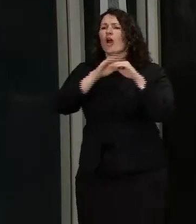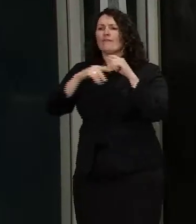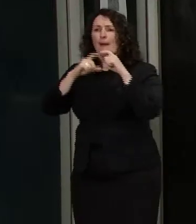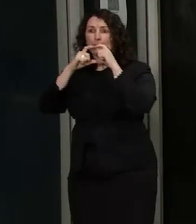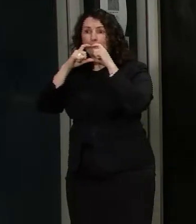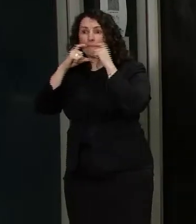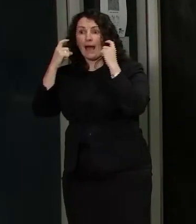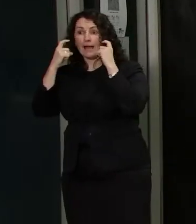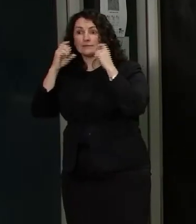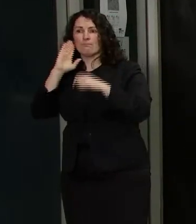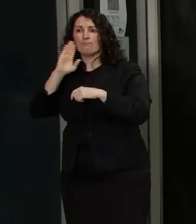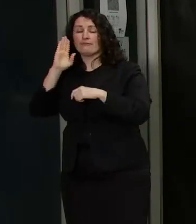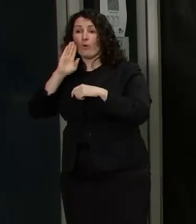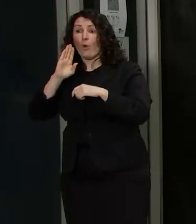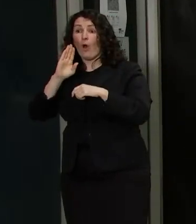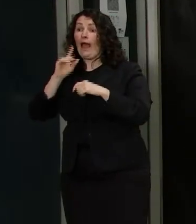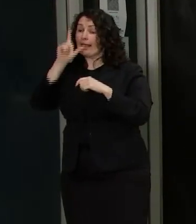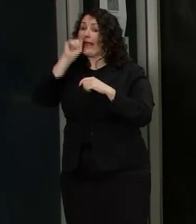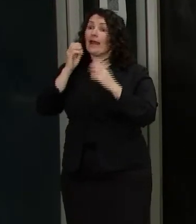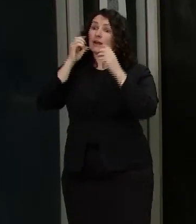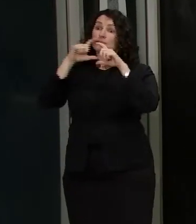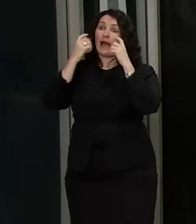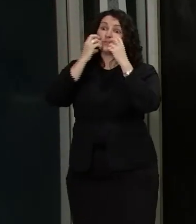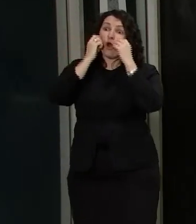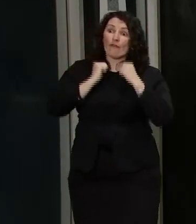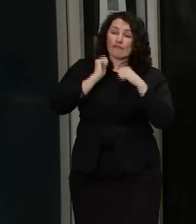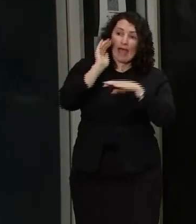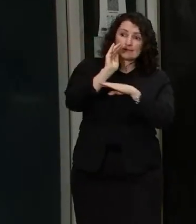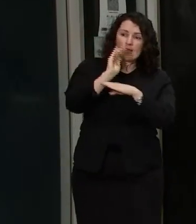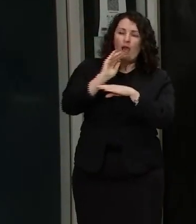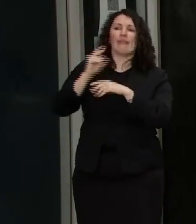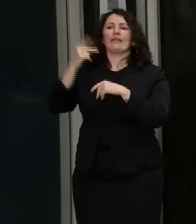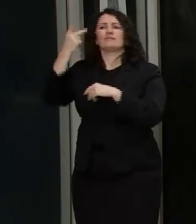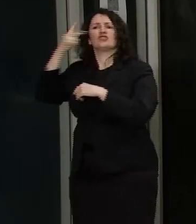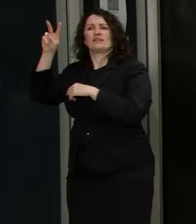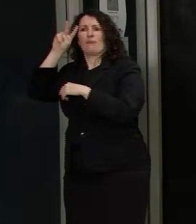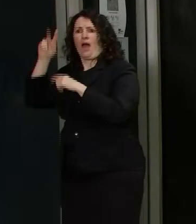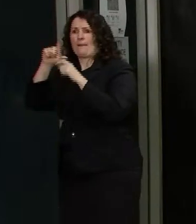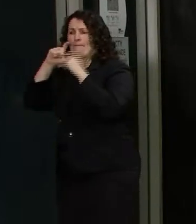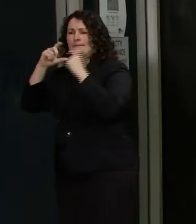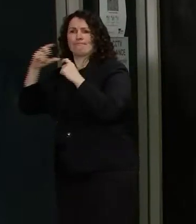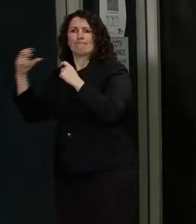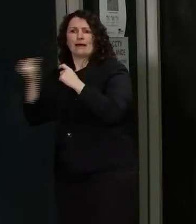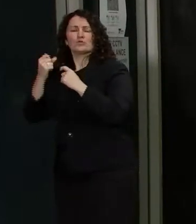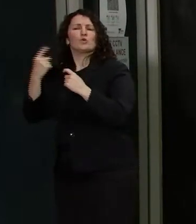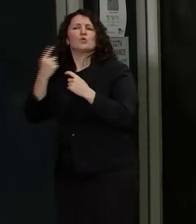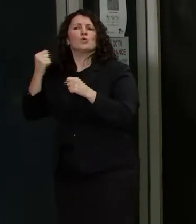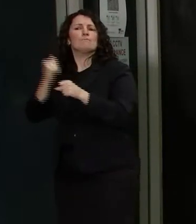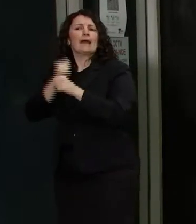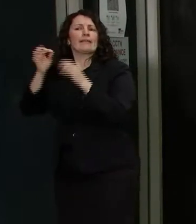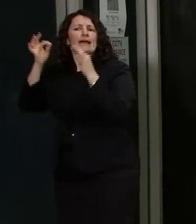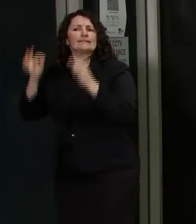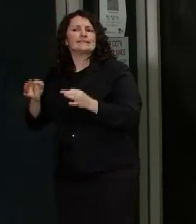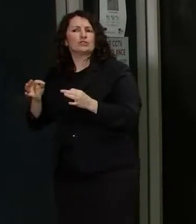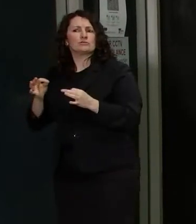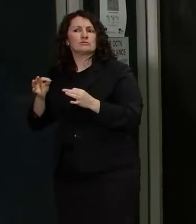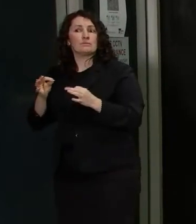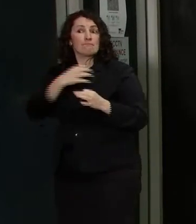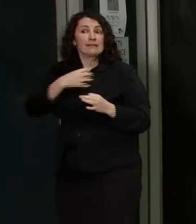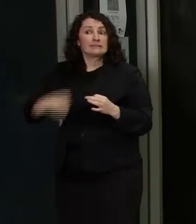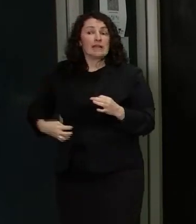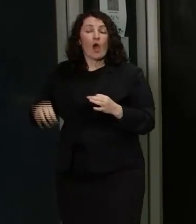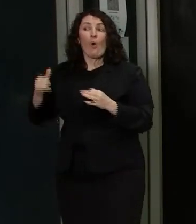ministers? The rule to keep masks on, did that recommendation come from the Chief Health Officer or ministers?